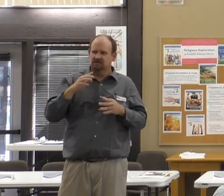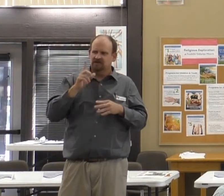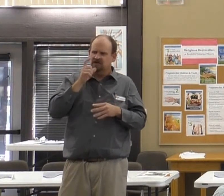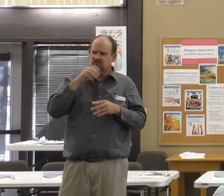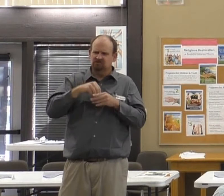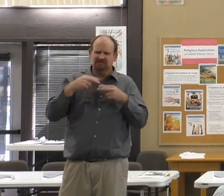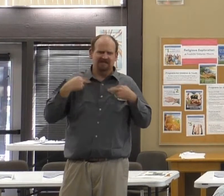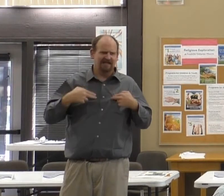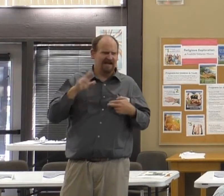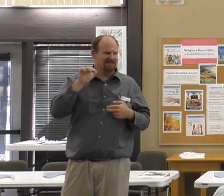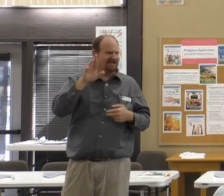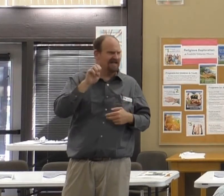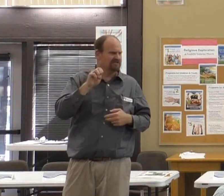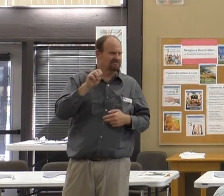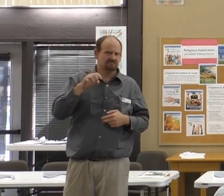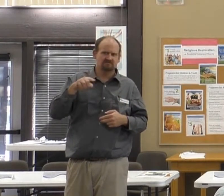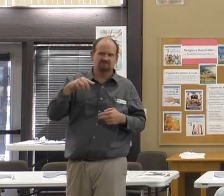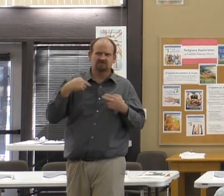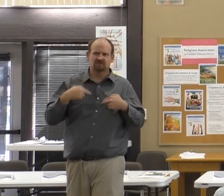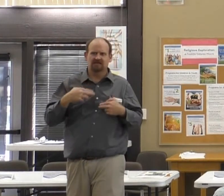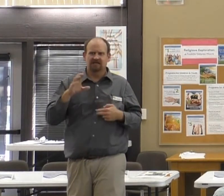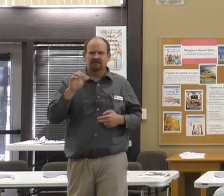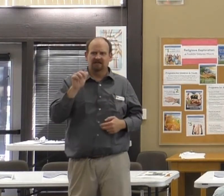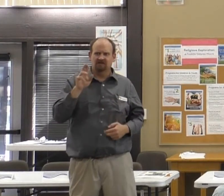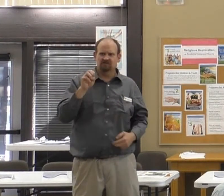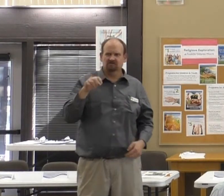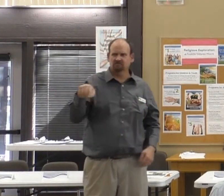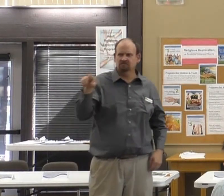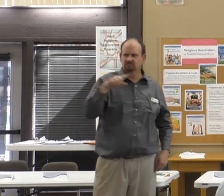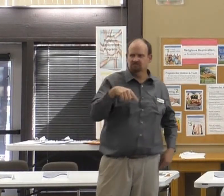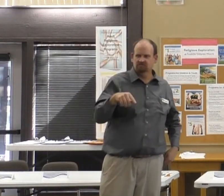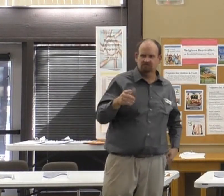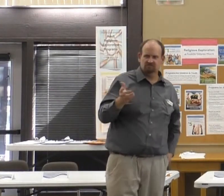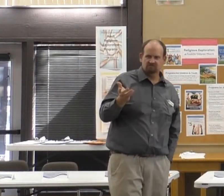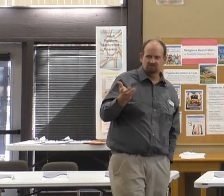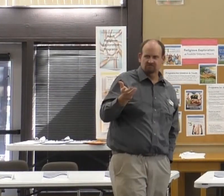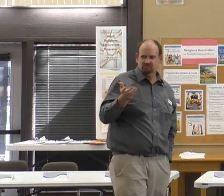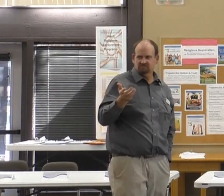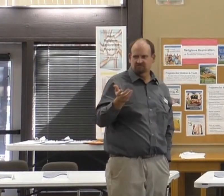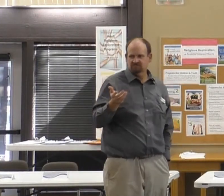And so I'm just wondering here in the audience, who is in the healthcare field?